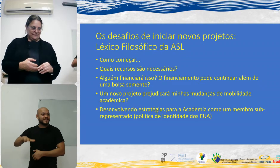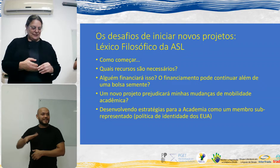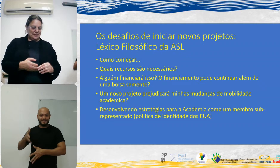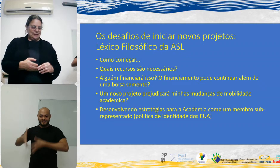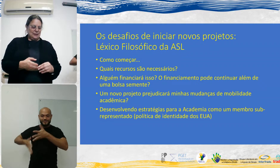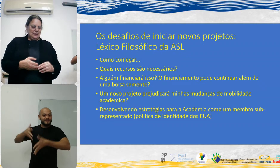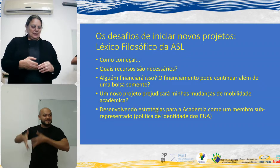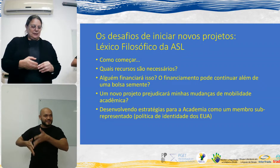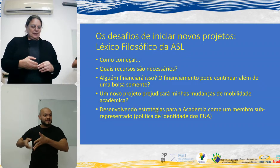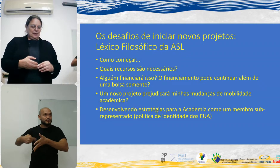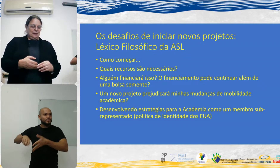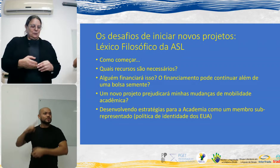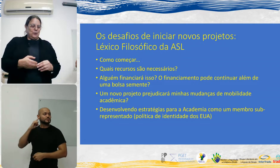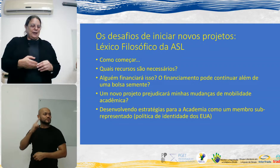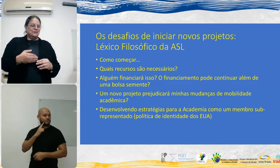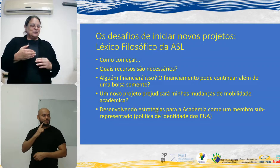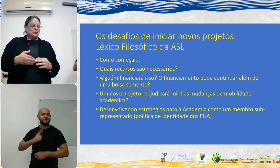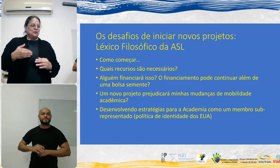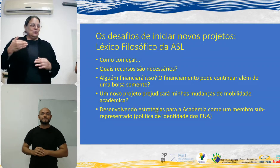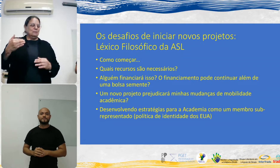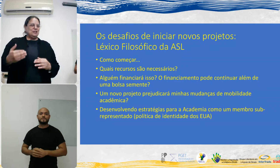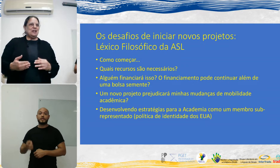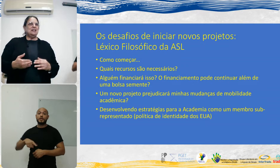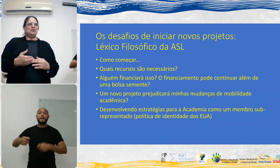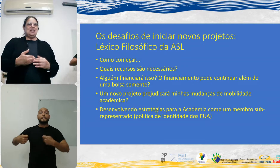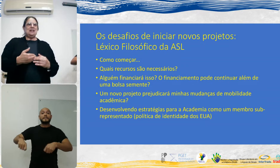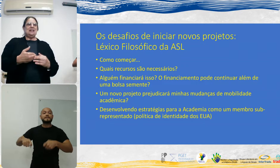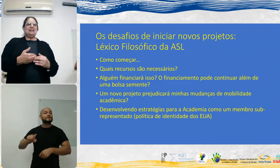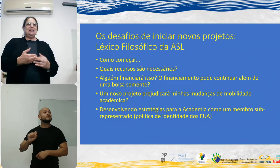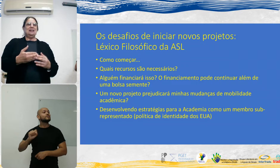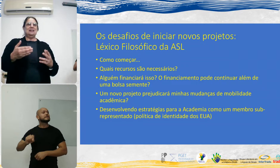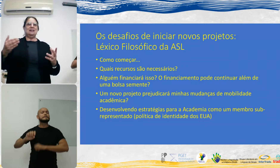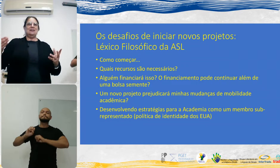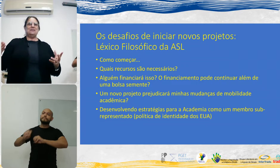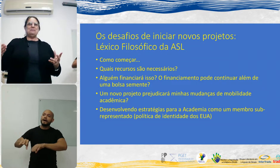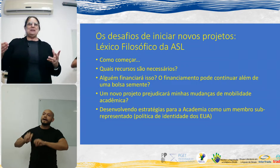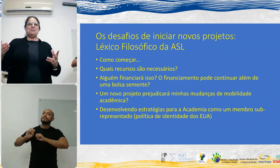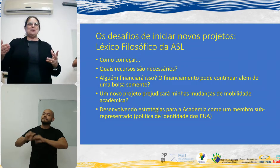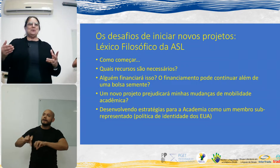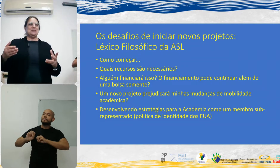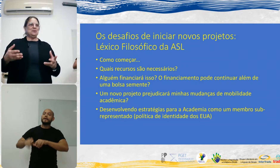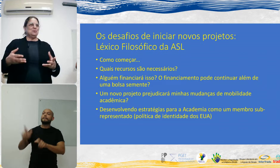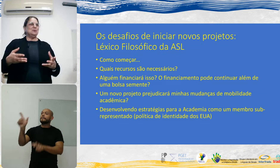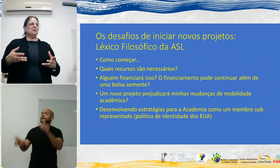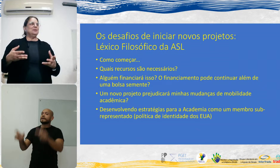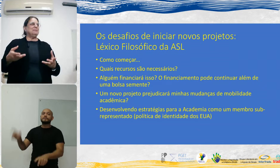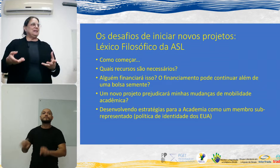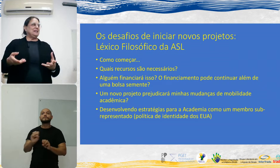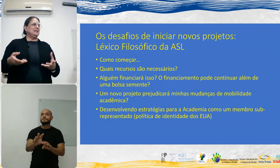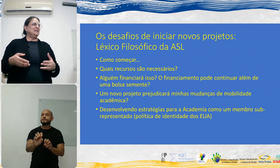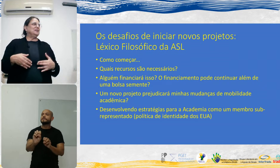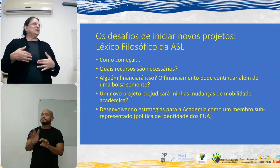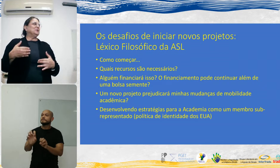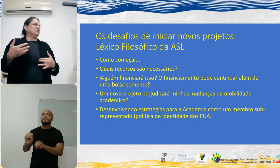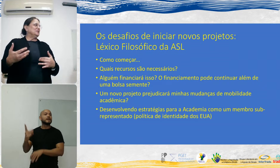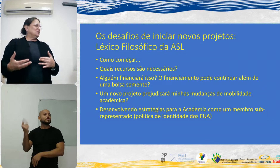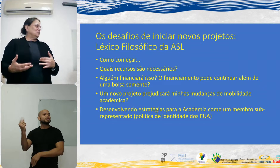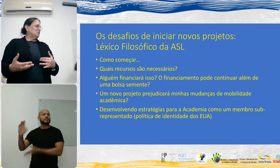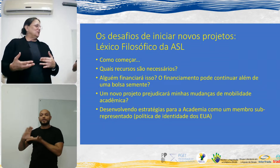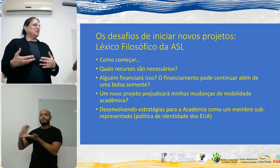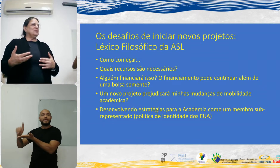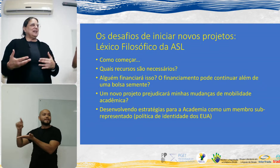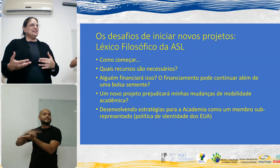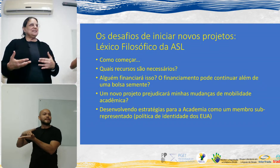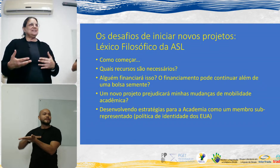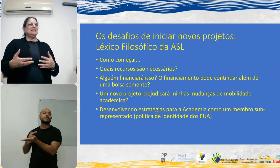deaf, we have to do so much educating of the people who control the money, who